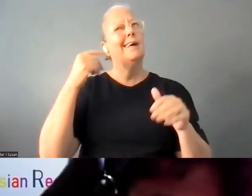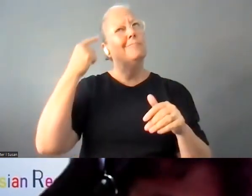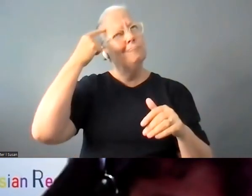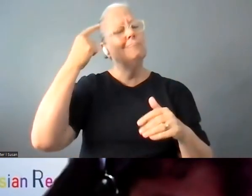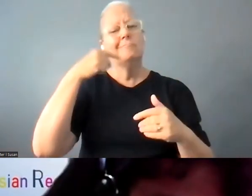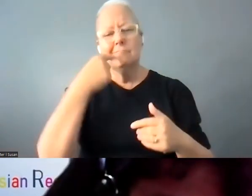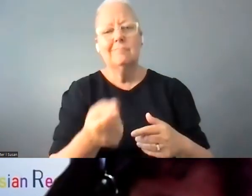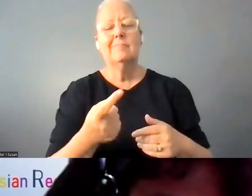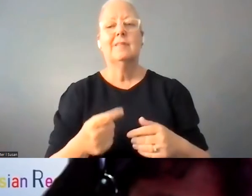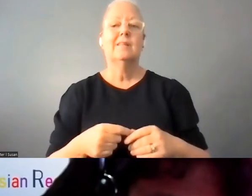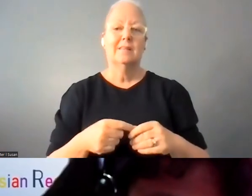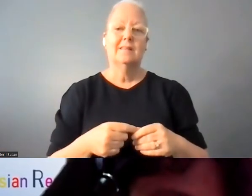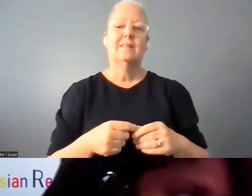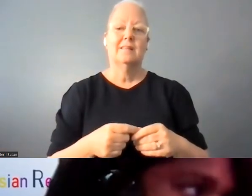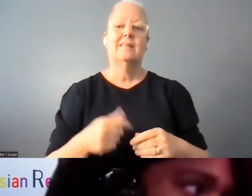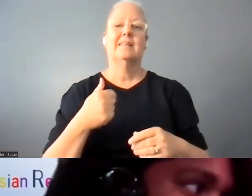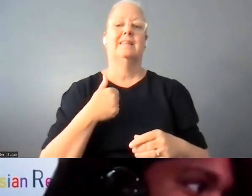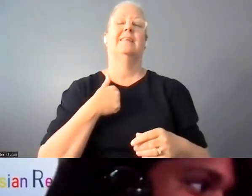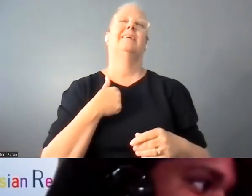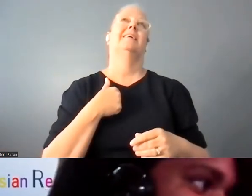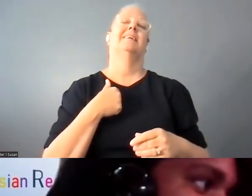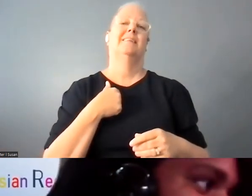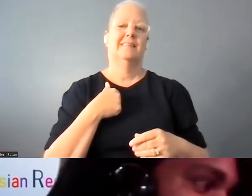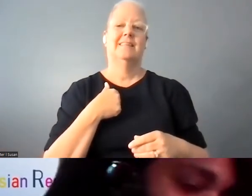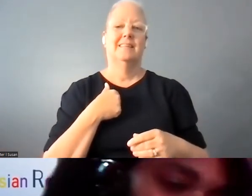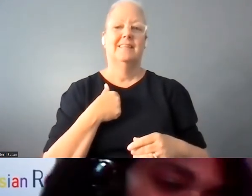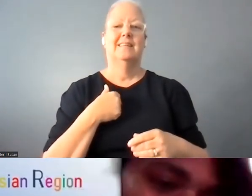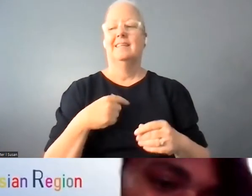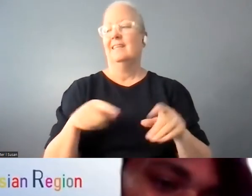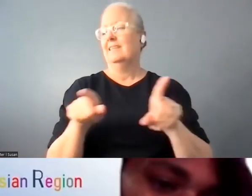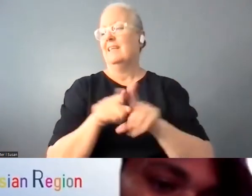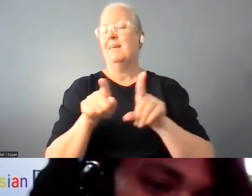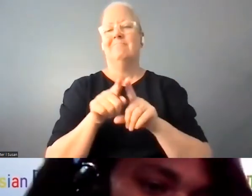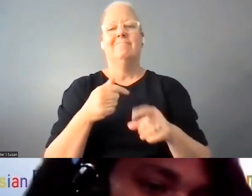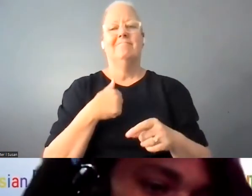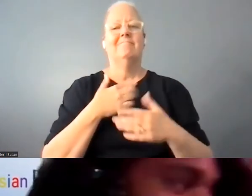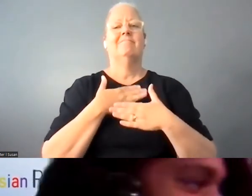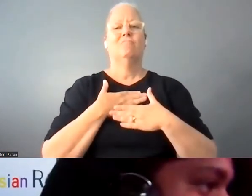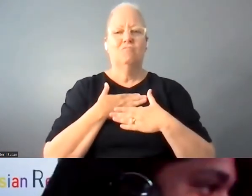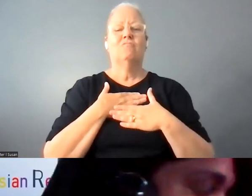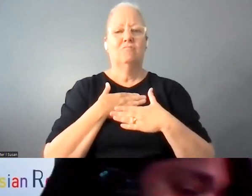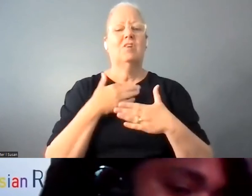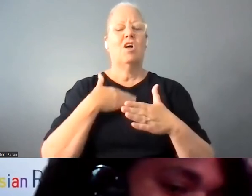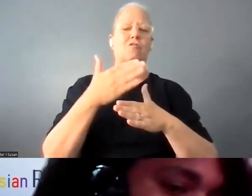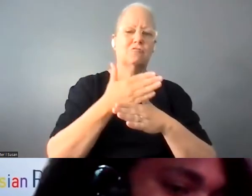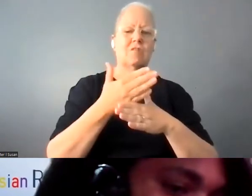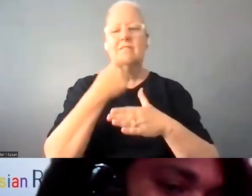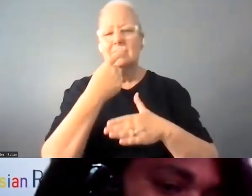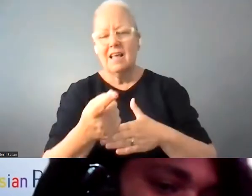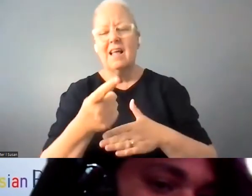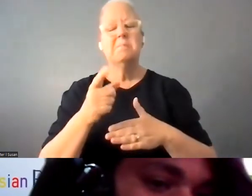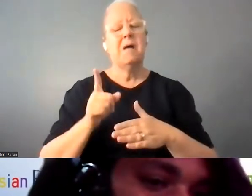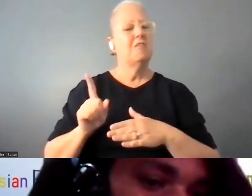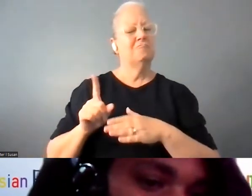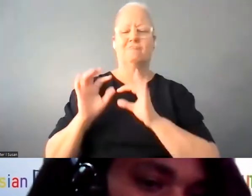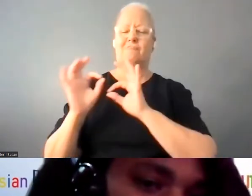a point that I find no words to further add to what they have already shared. But quickly, Wakar, if you allow me,